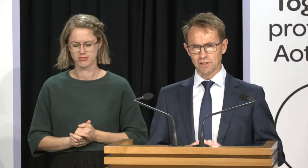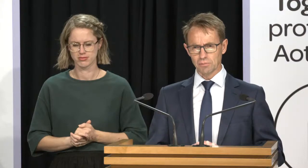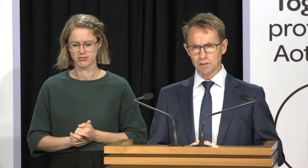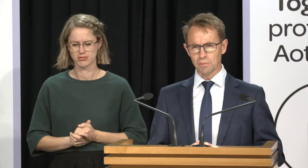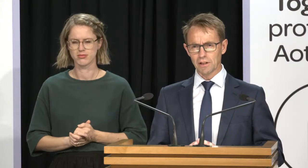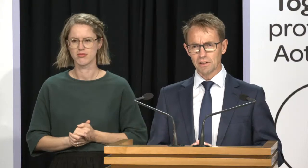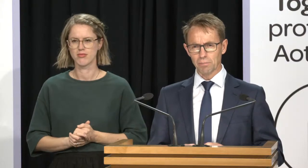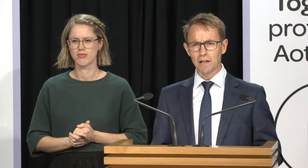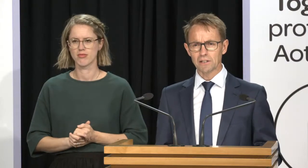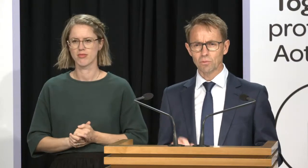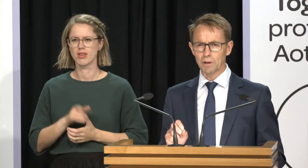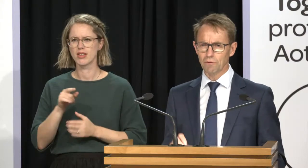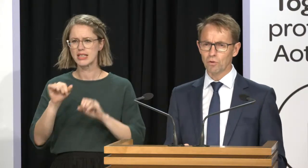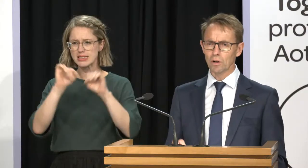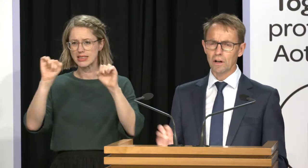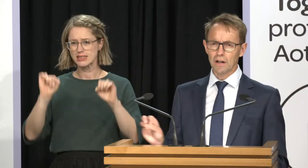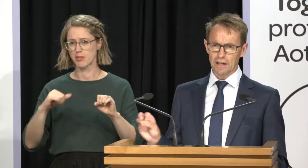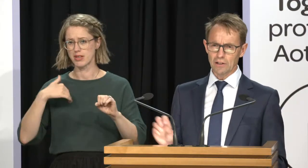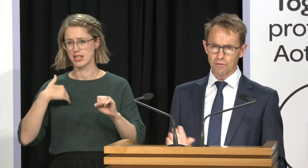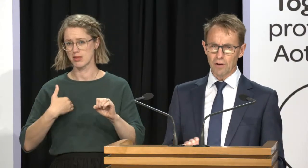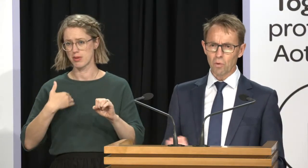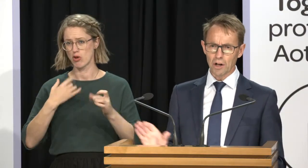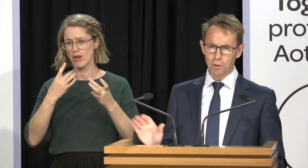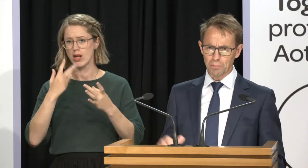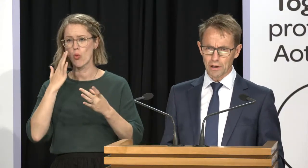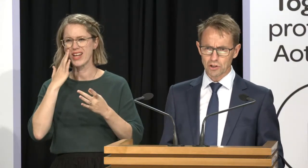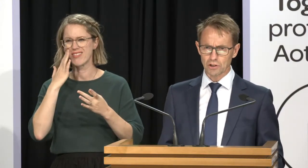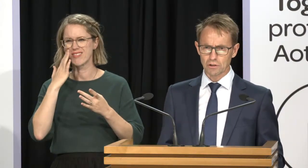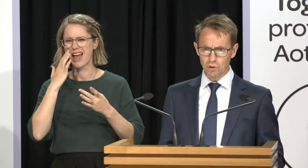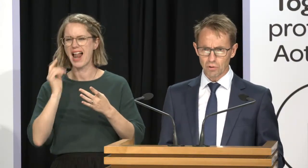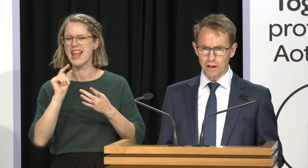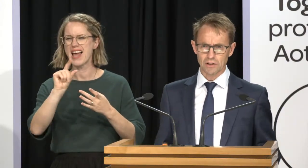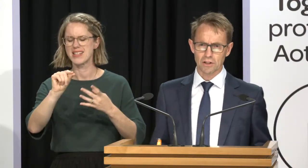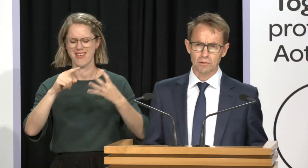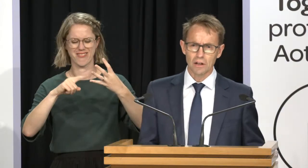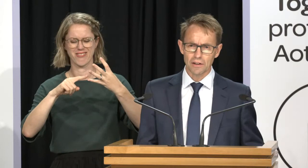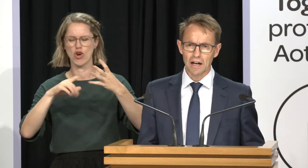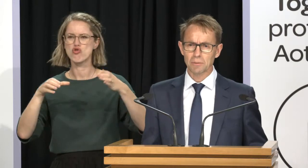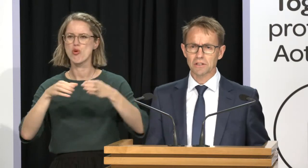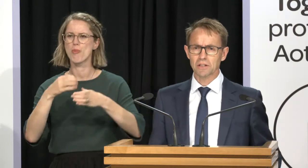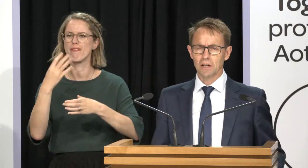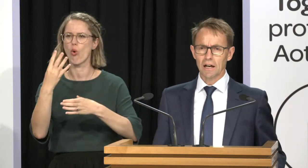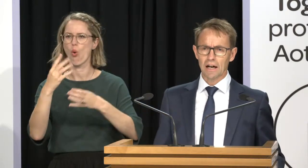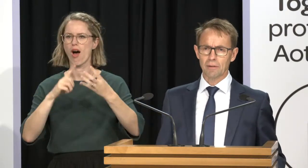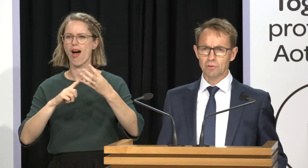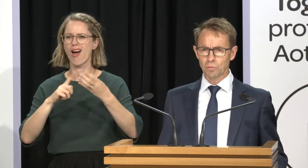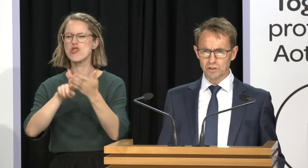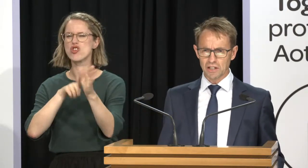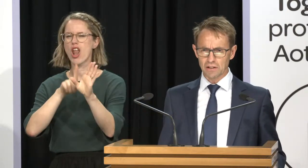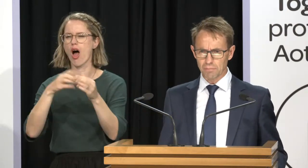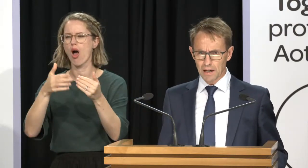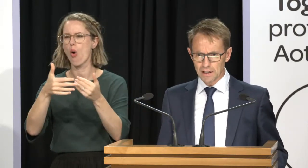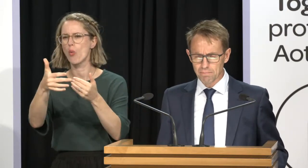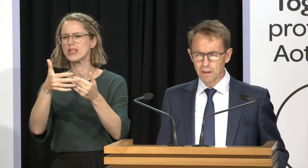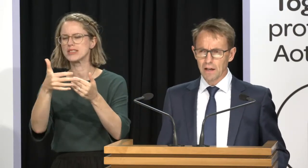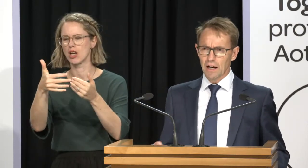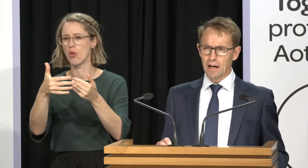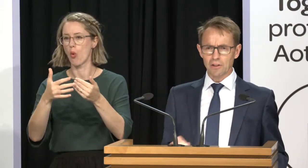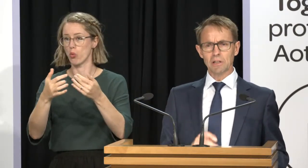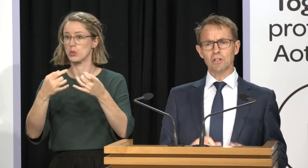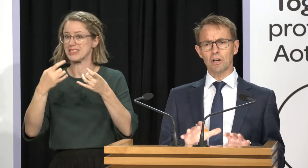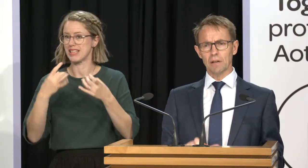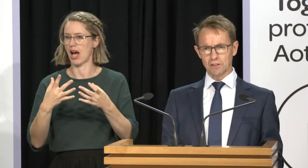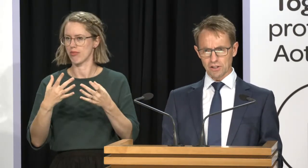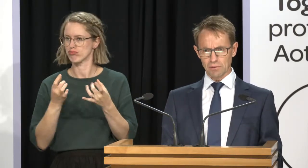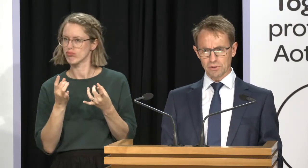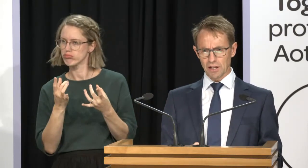larger systems to be in place will be for ahead of that wider population rollout. So the aim is towards the end of May. In